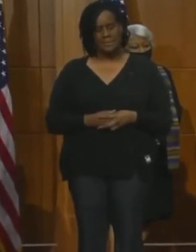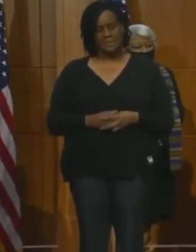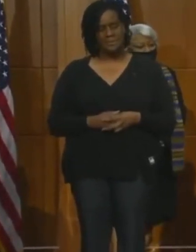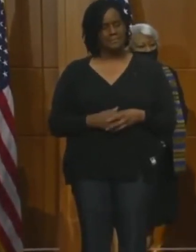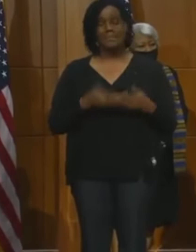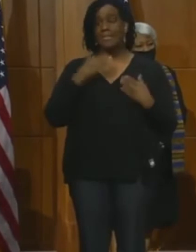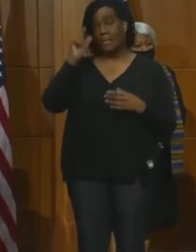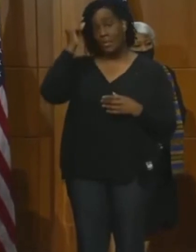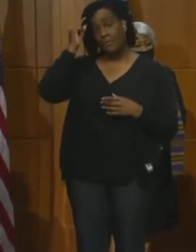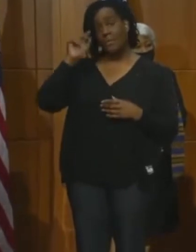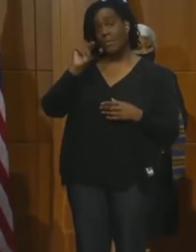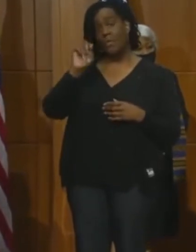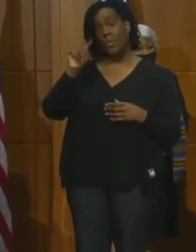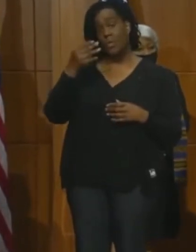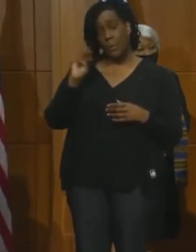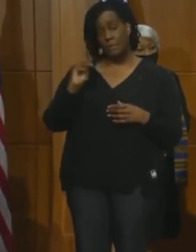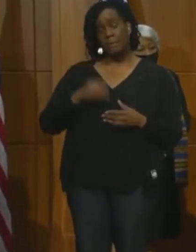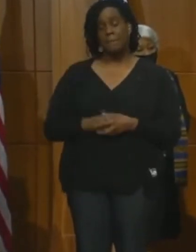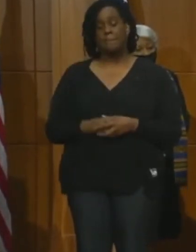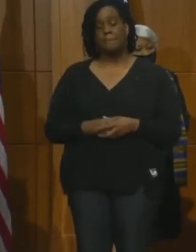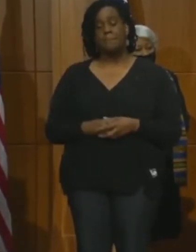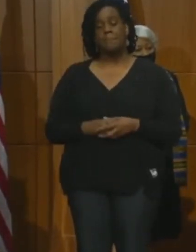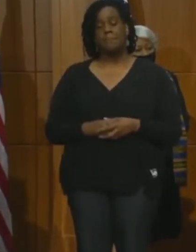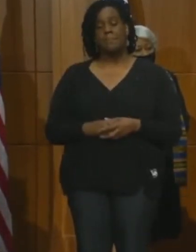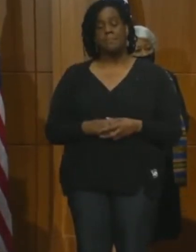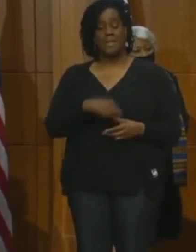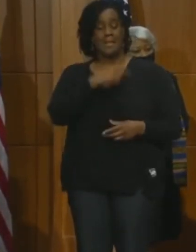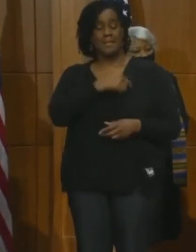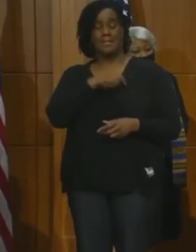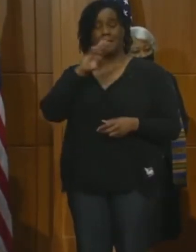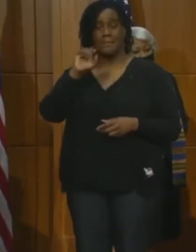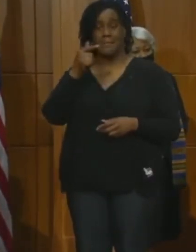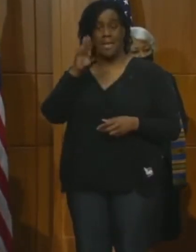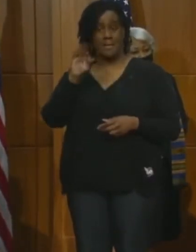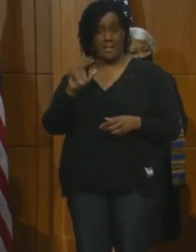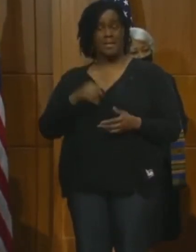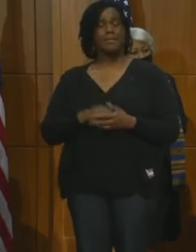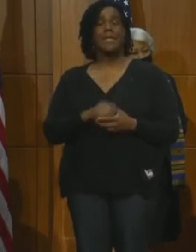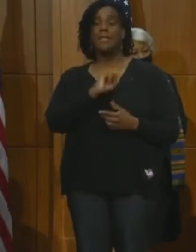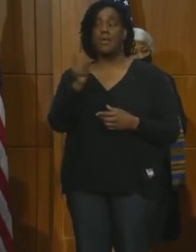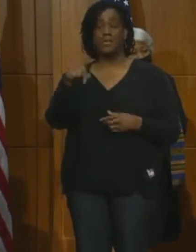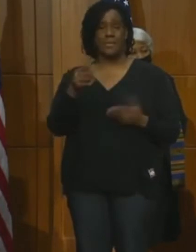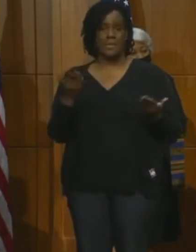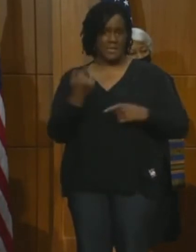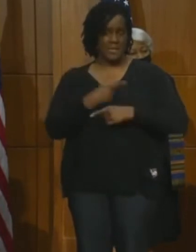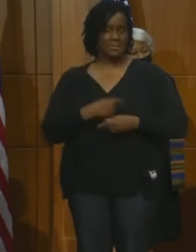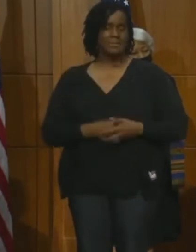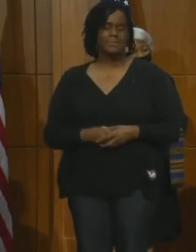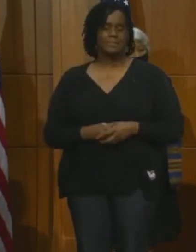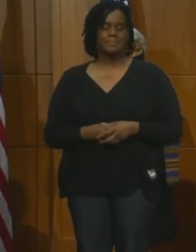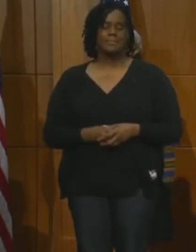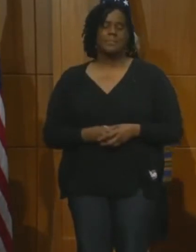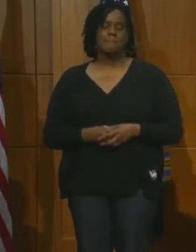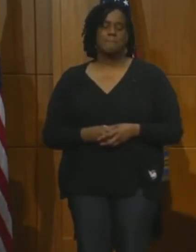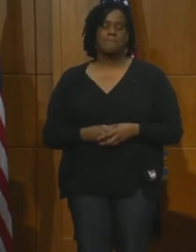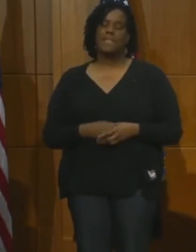Thank you, Governor Northam. Thank you, Delegate Bagby, and all of you here today. This is a very